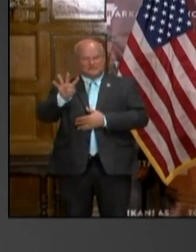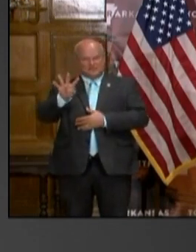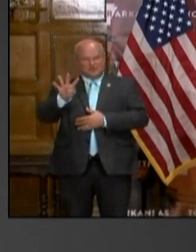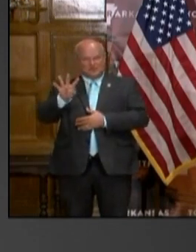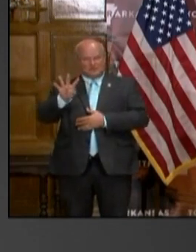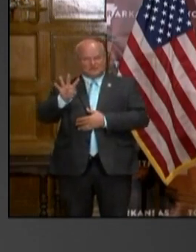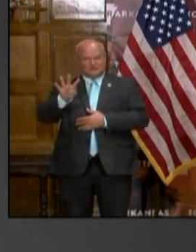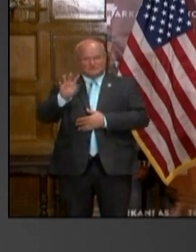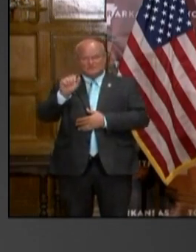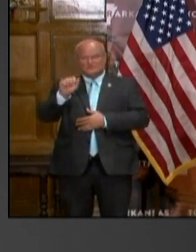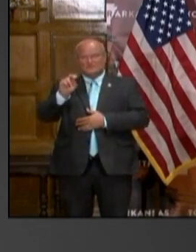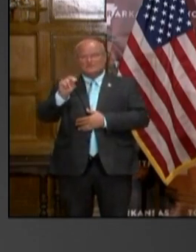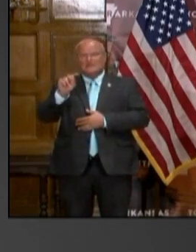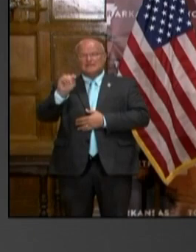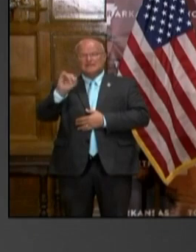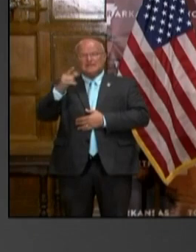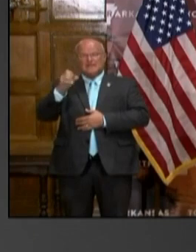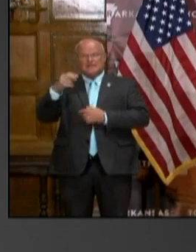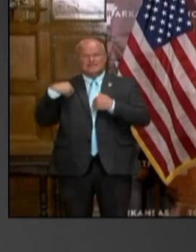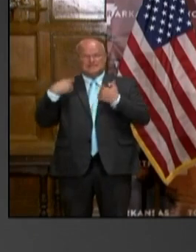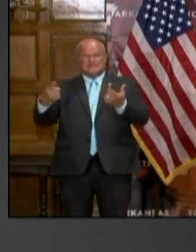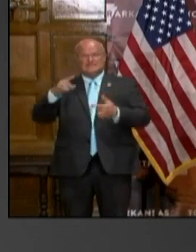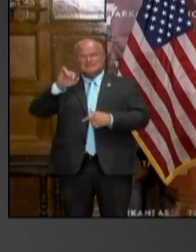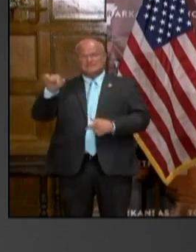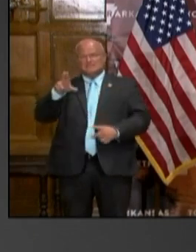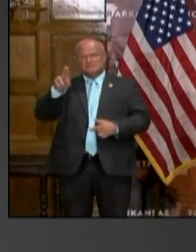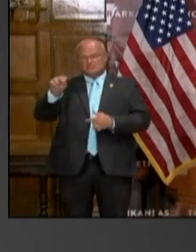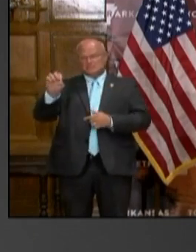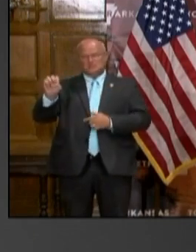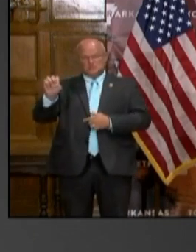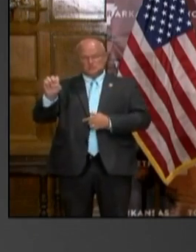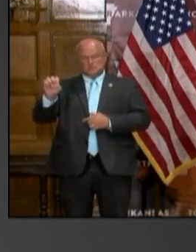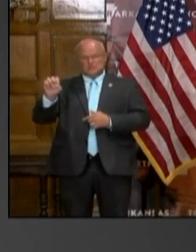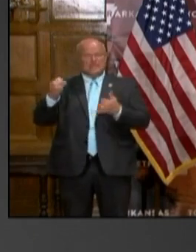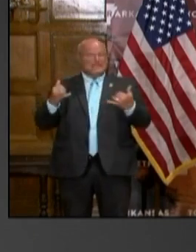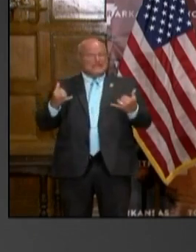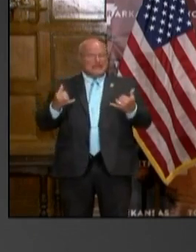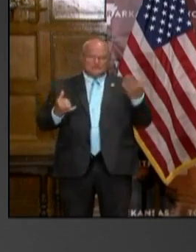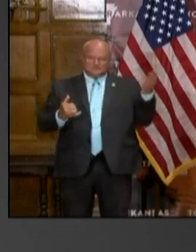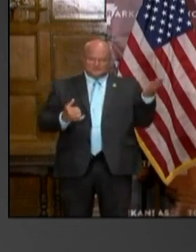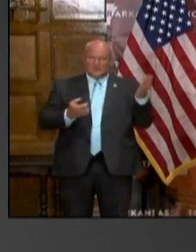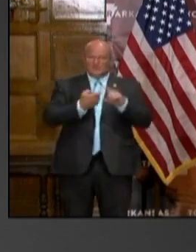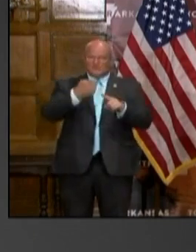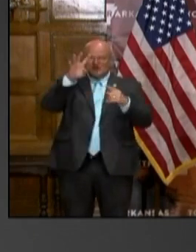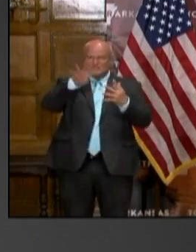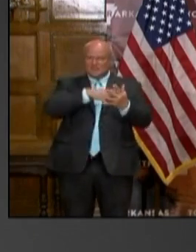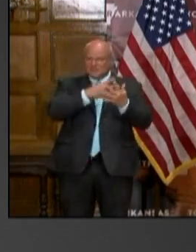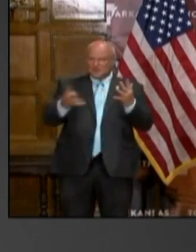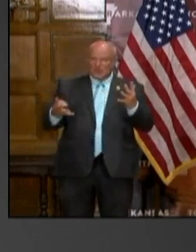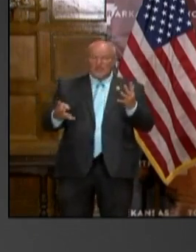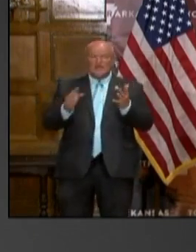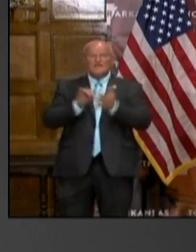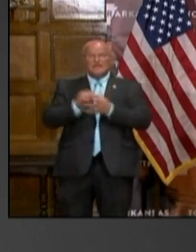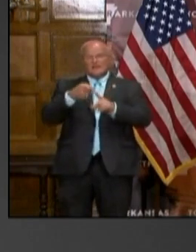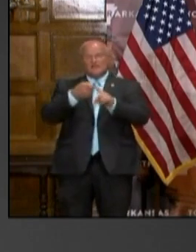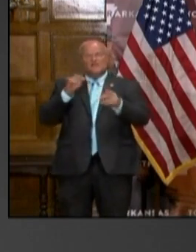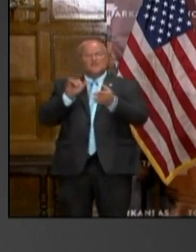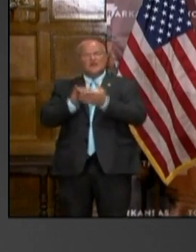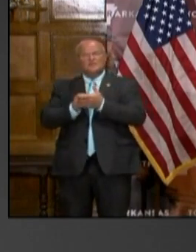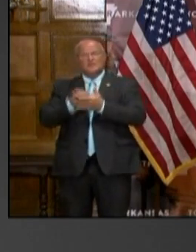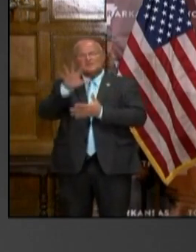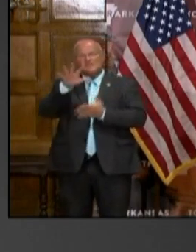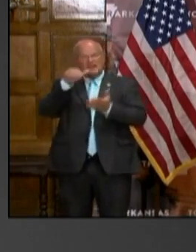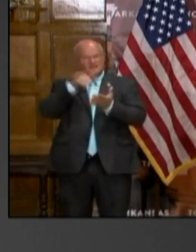5,084 antigen tests that have been done since June. Now, you can see from the graph here that of the